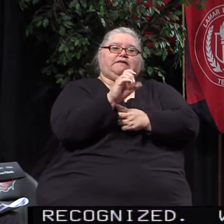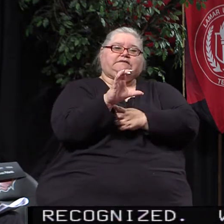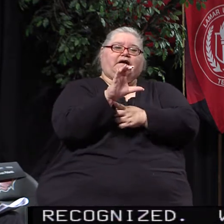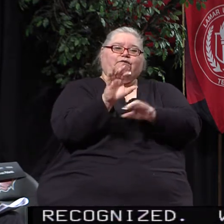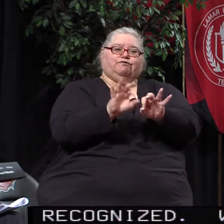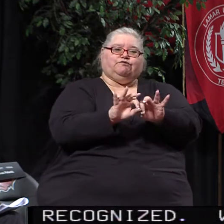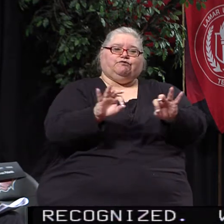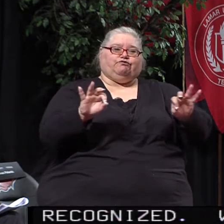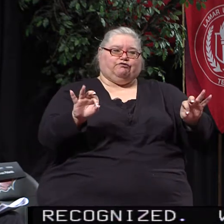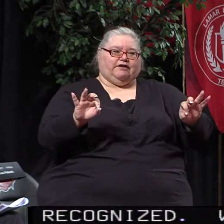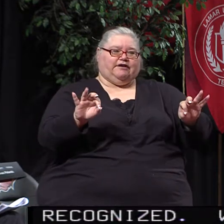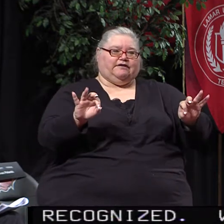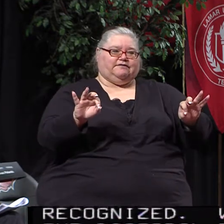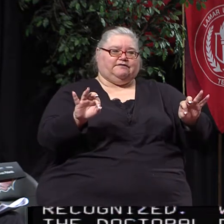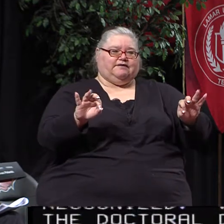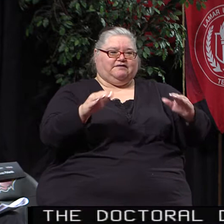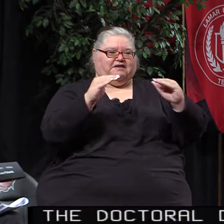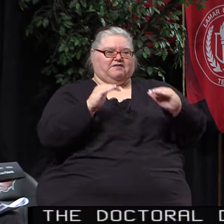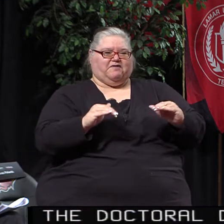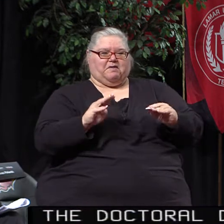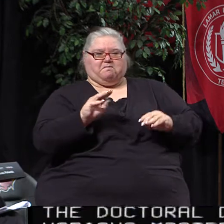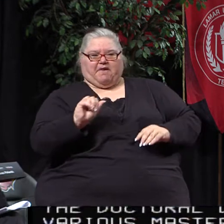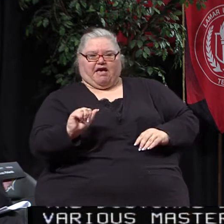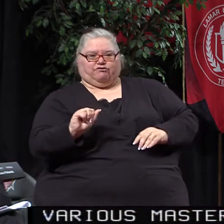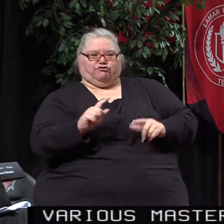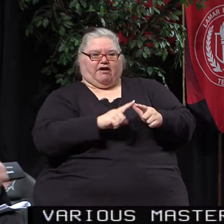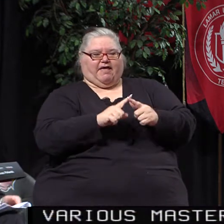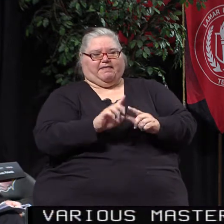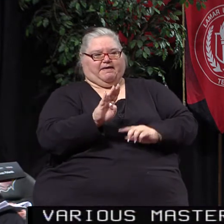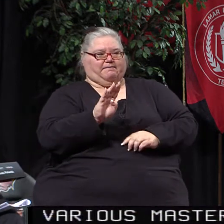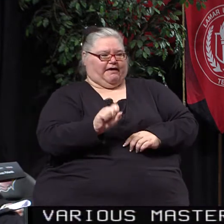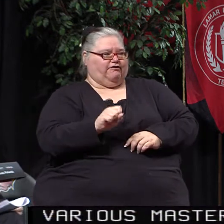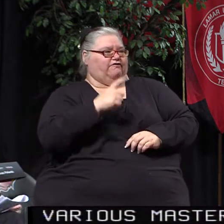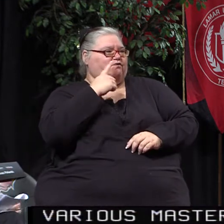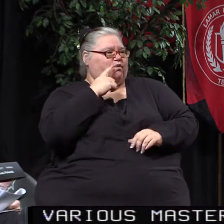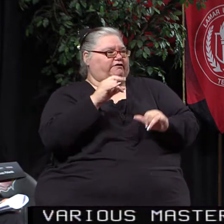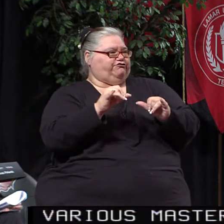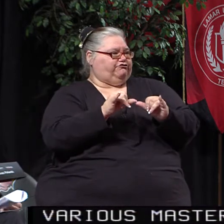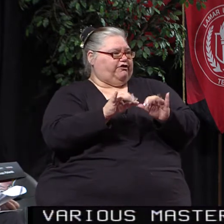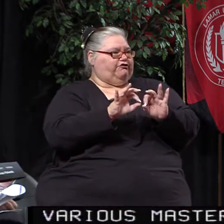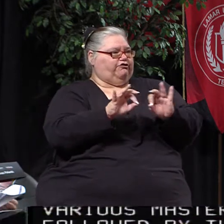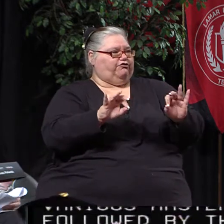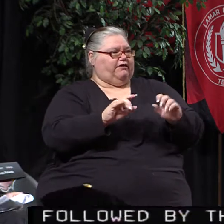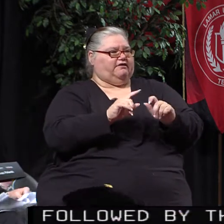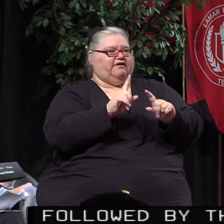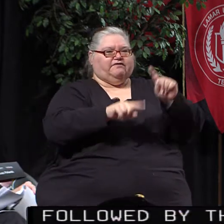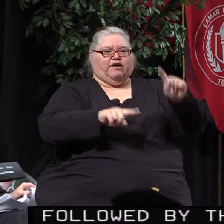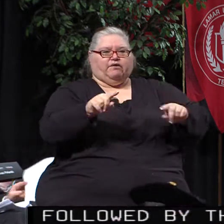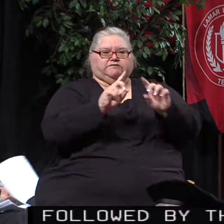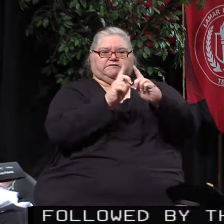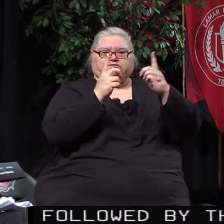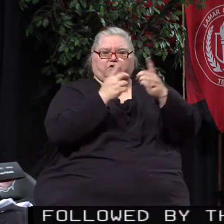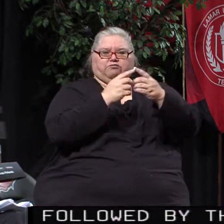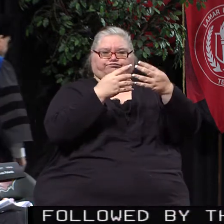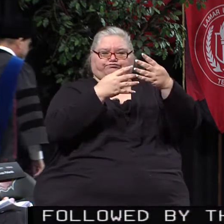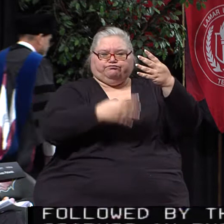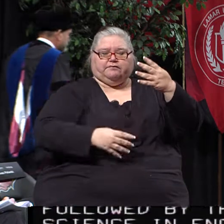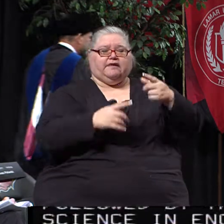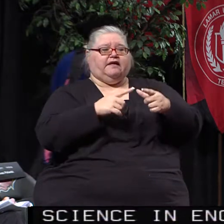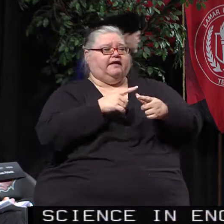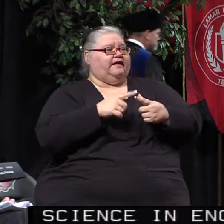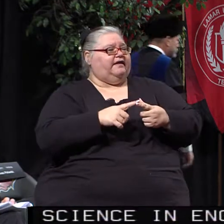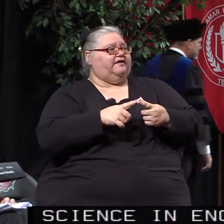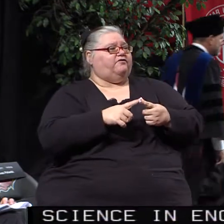degrees, then the various master's degrees, followed by the Bachelor of Science and Engineering degrees in the various departments. In a departure